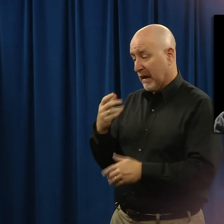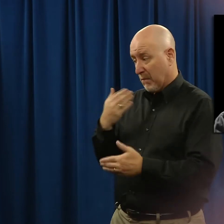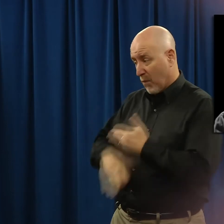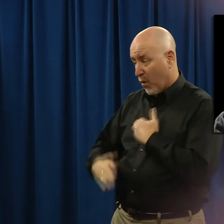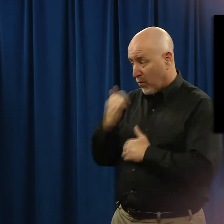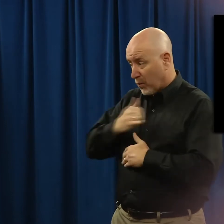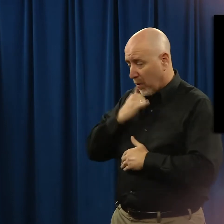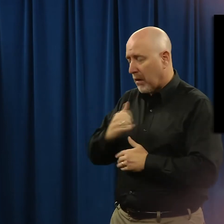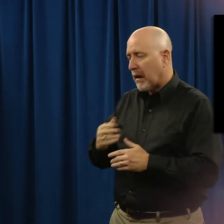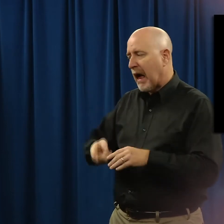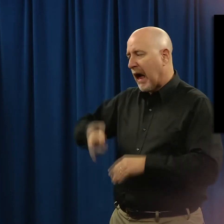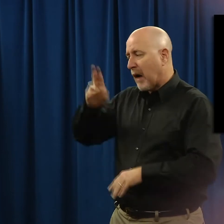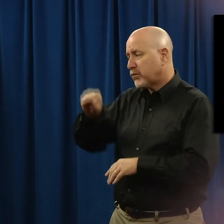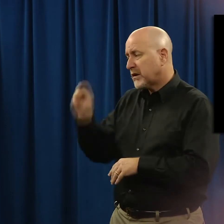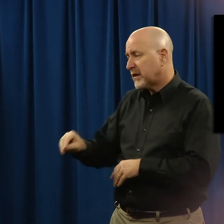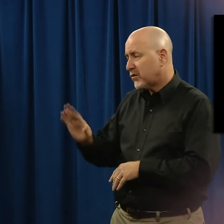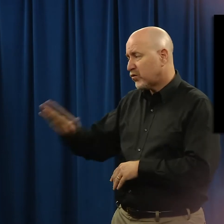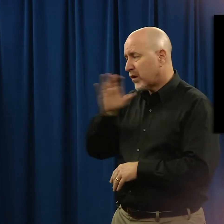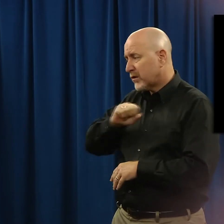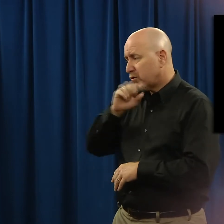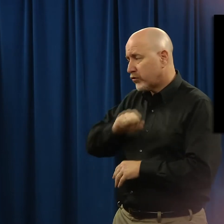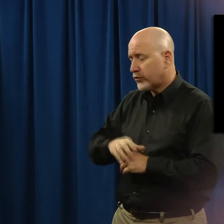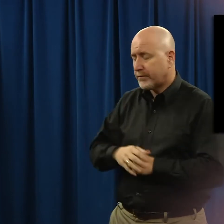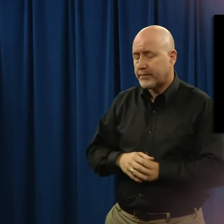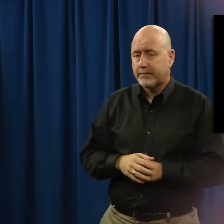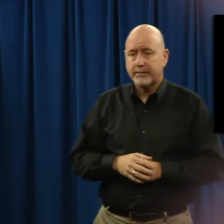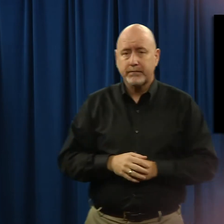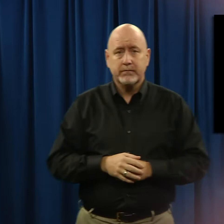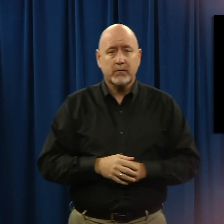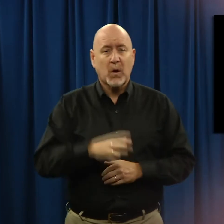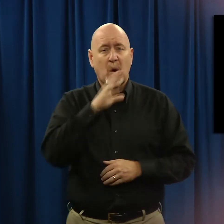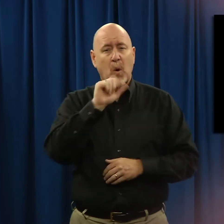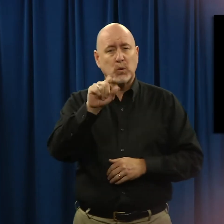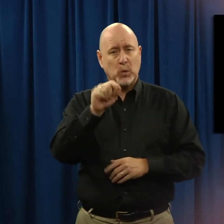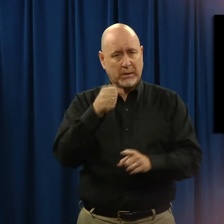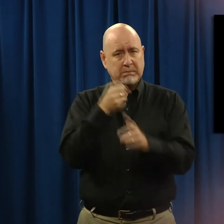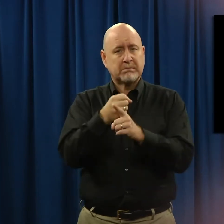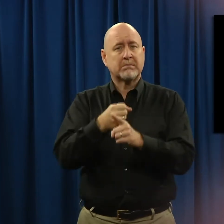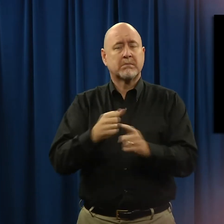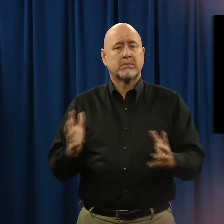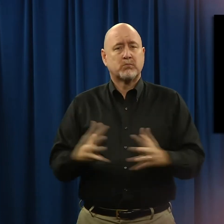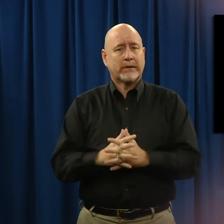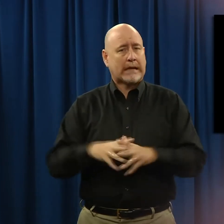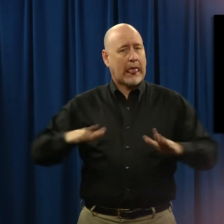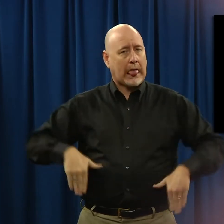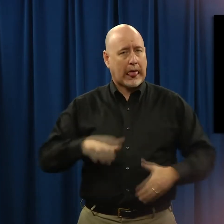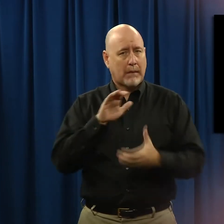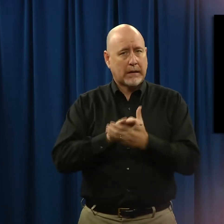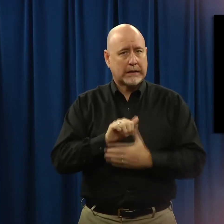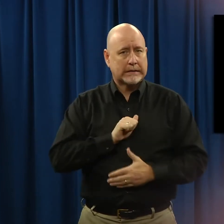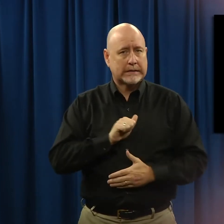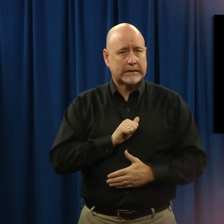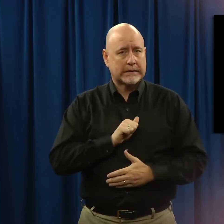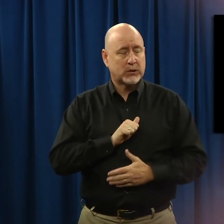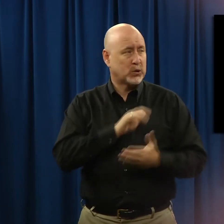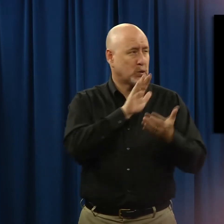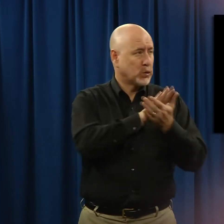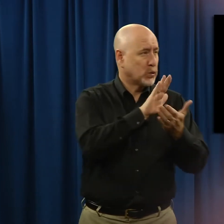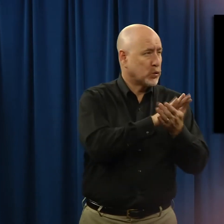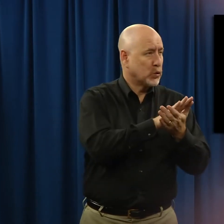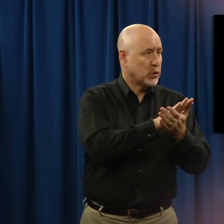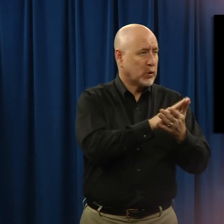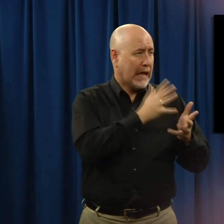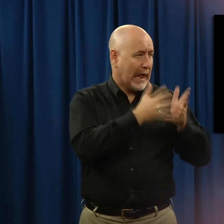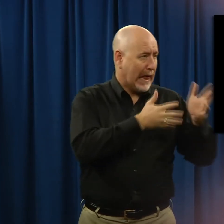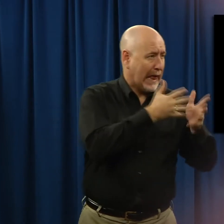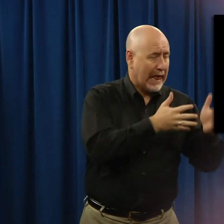age. I was 20 when I found out I was pregnant, but I wasn't married. With the pressure of school and the fact that